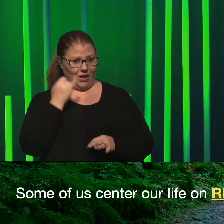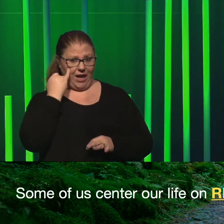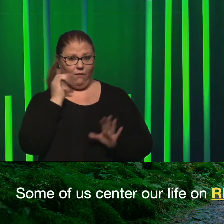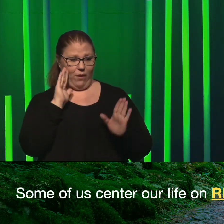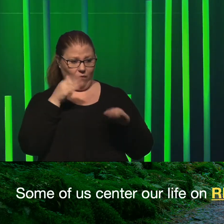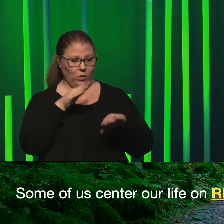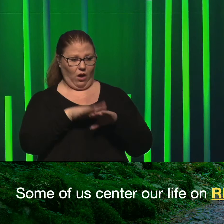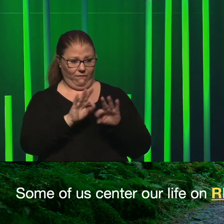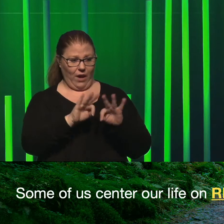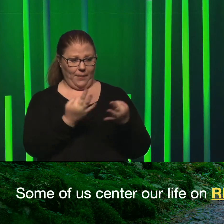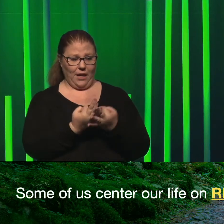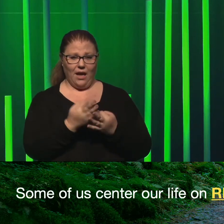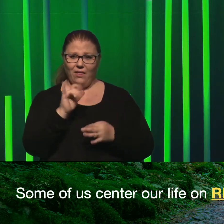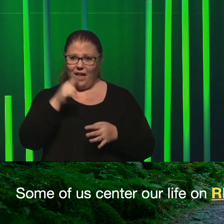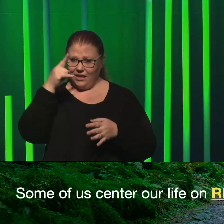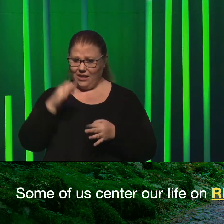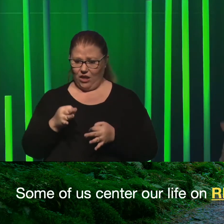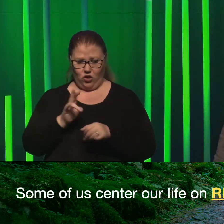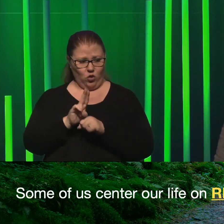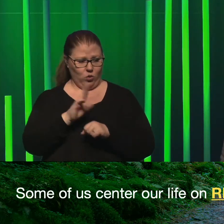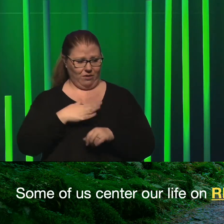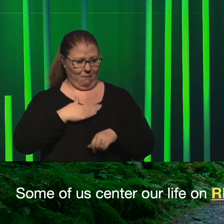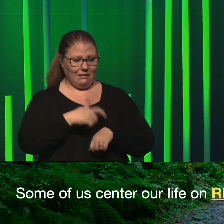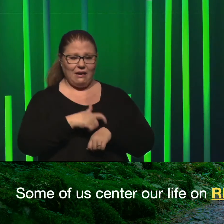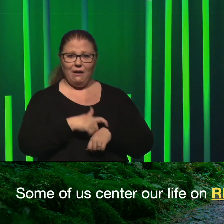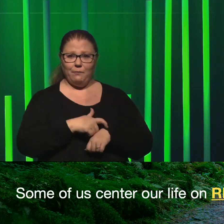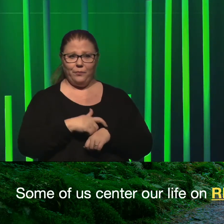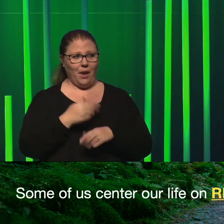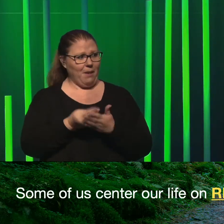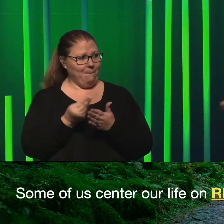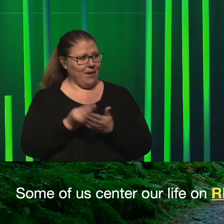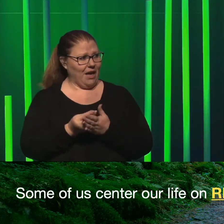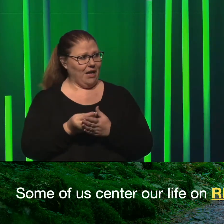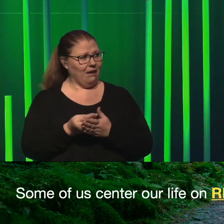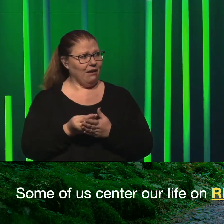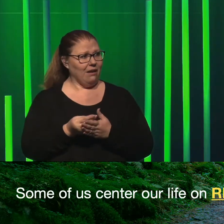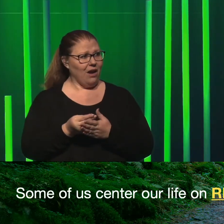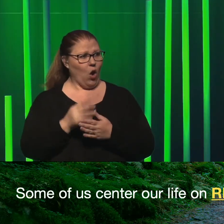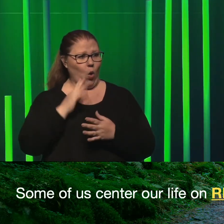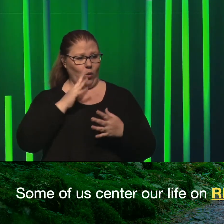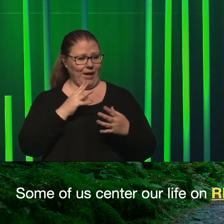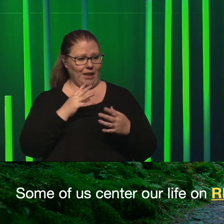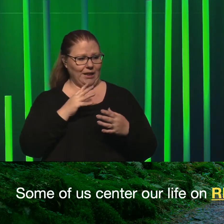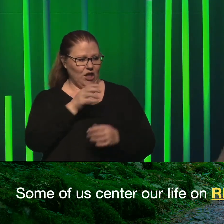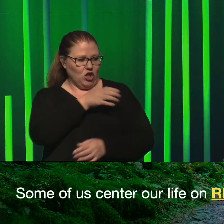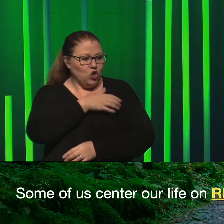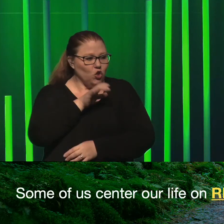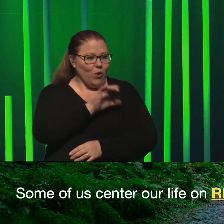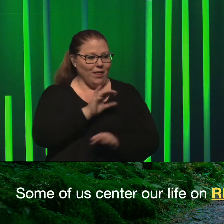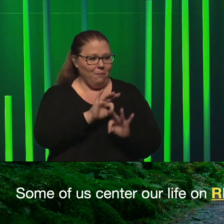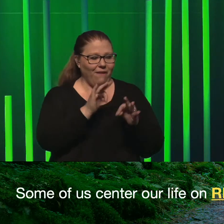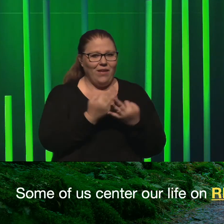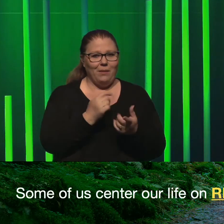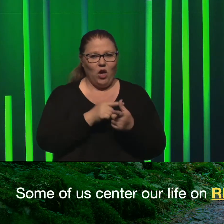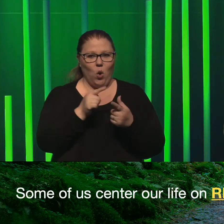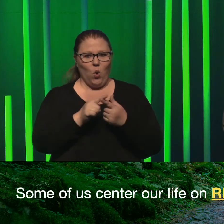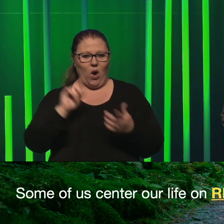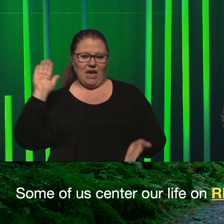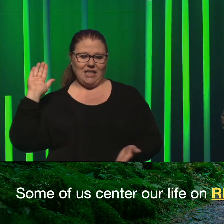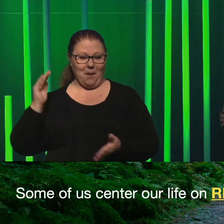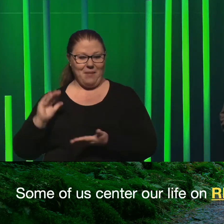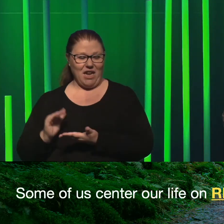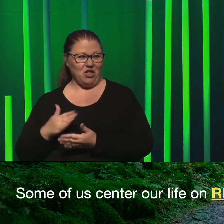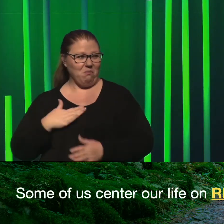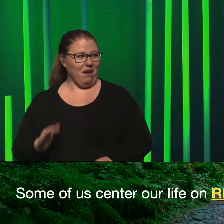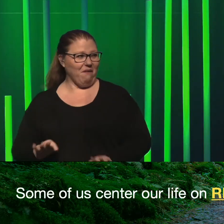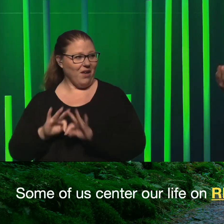our life on family, will this decision, will this use of my time, will this use of my money strengthen my family, or will it diminish my family? If we center